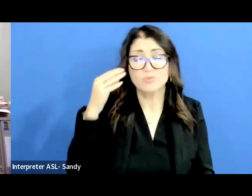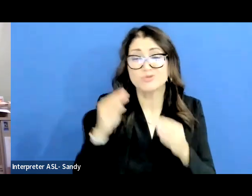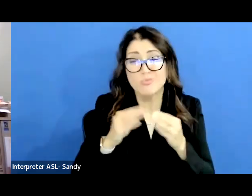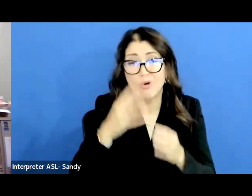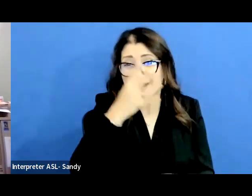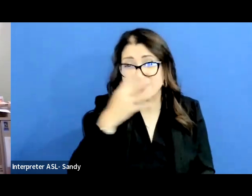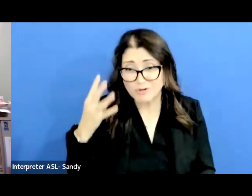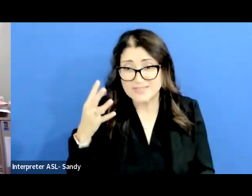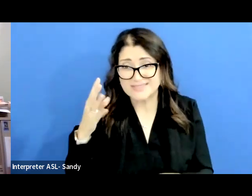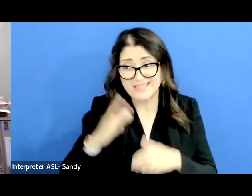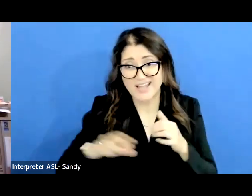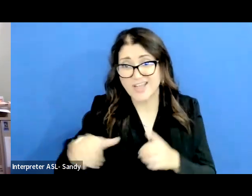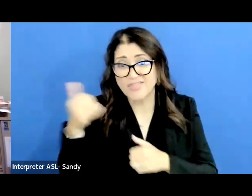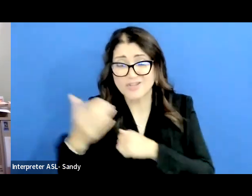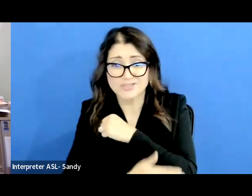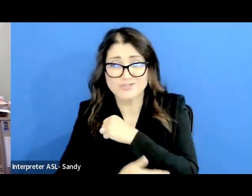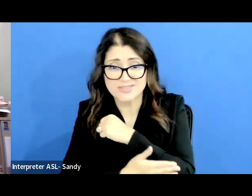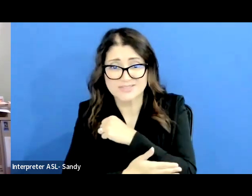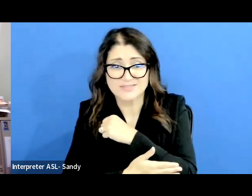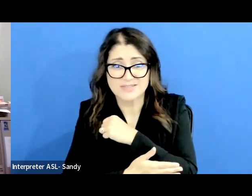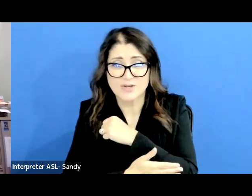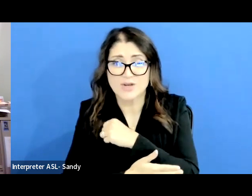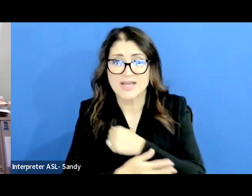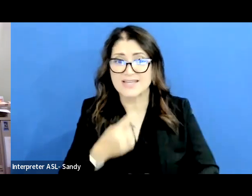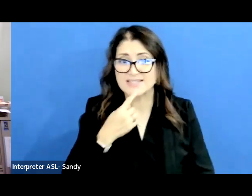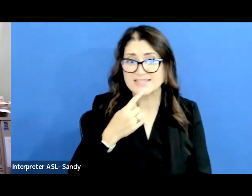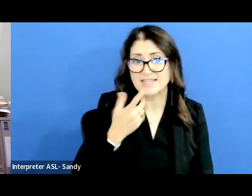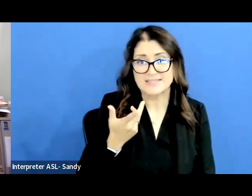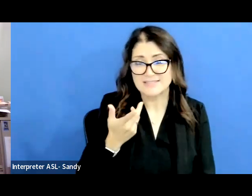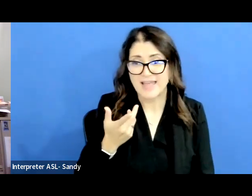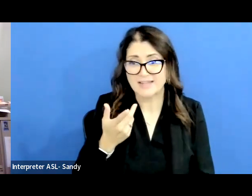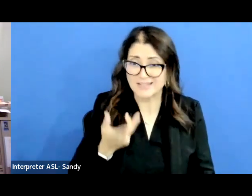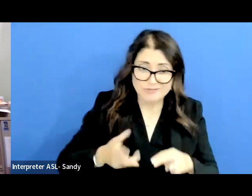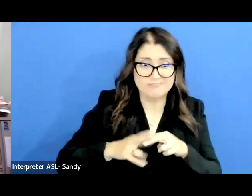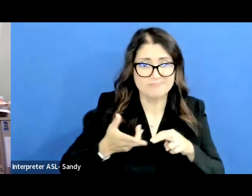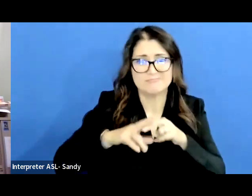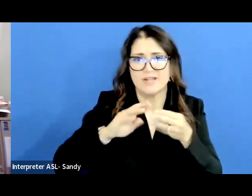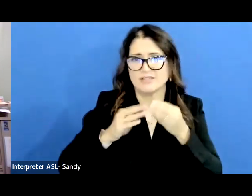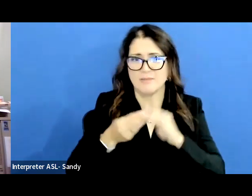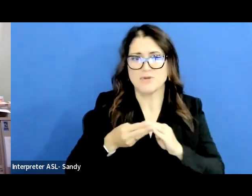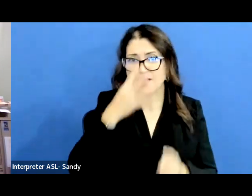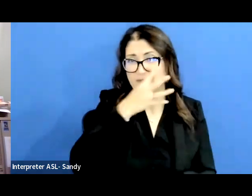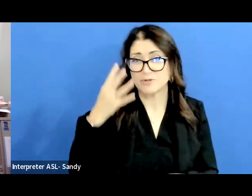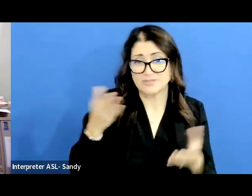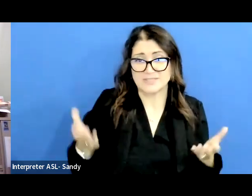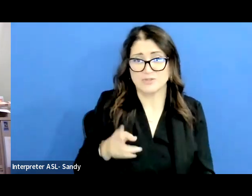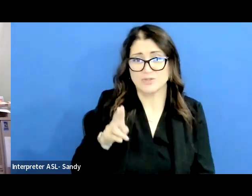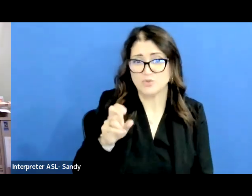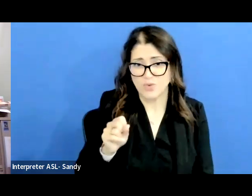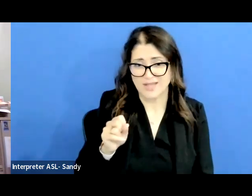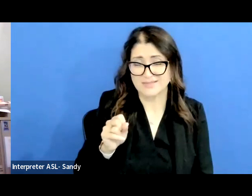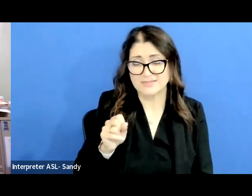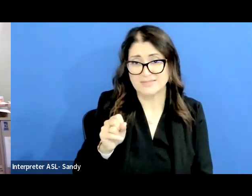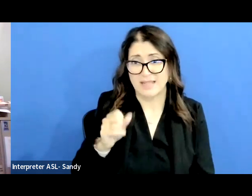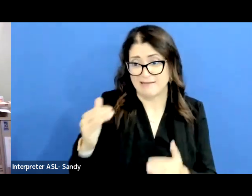were born in another country. With an ever-increasing number of immigrants in the U.S. and a high